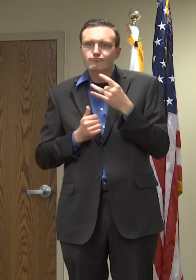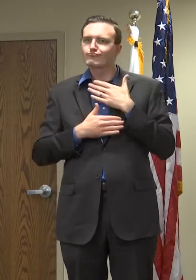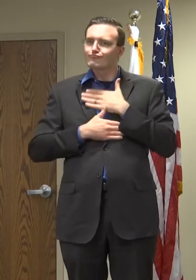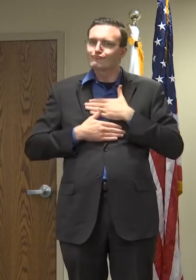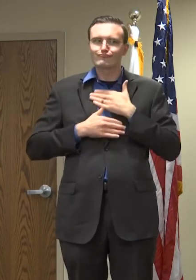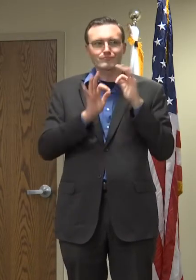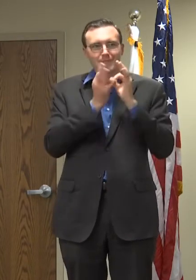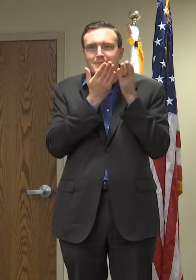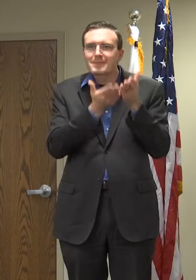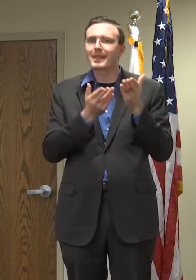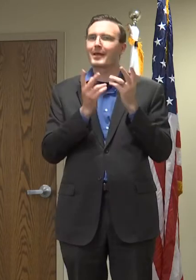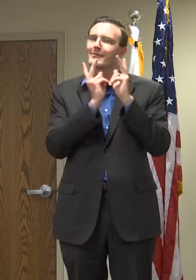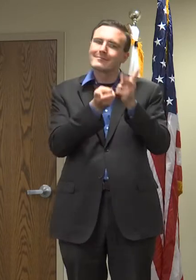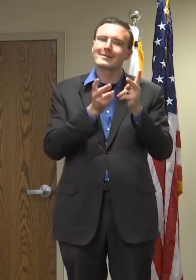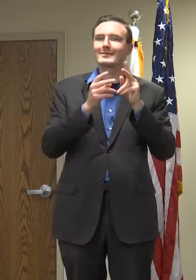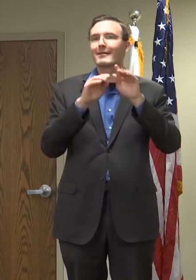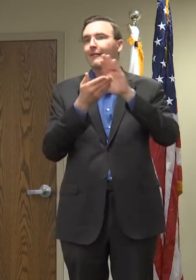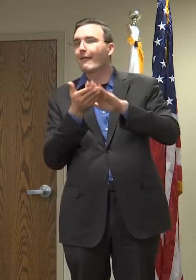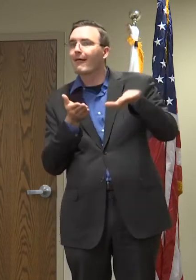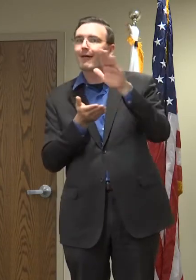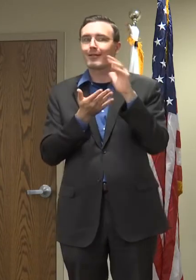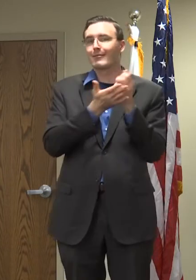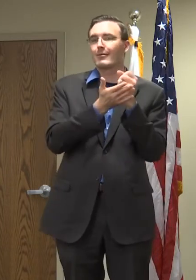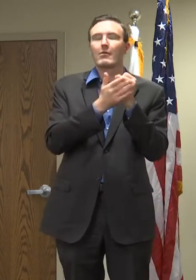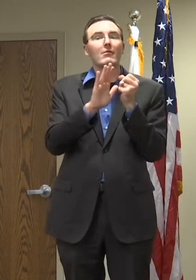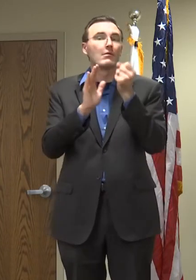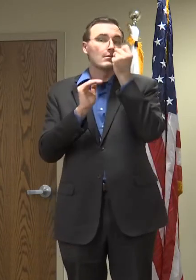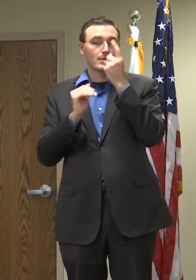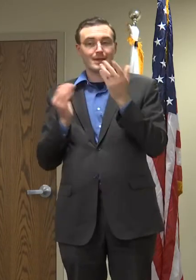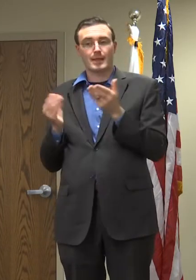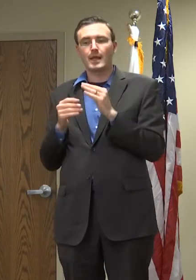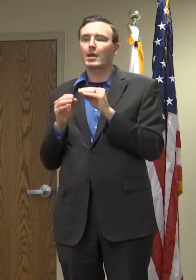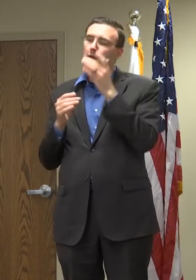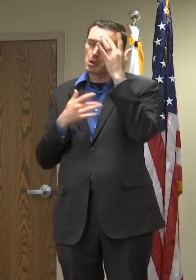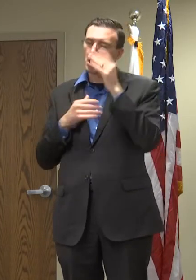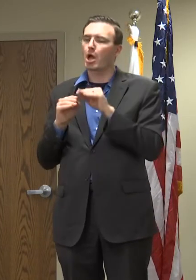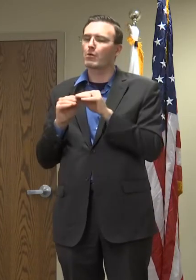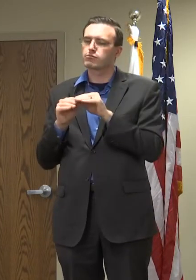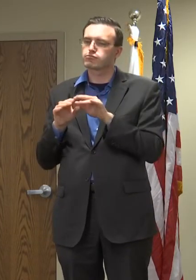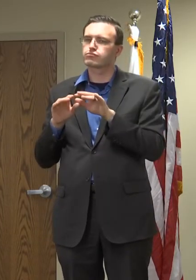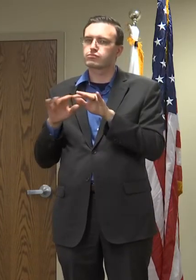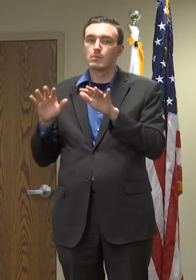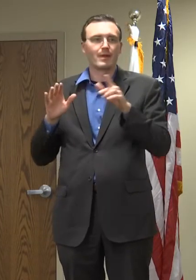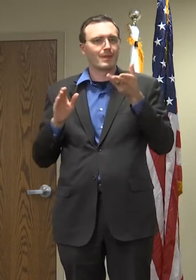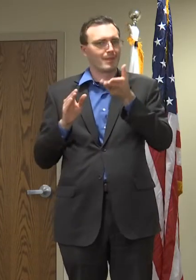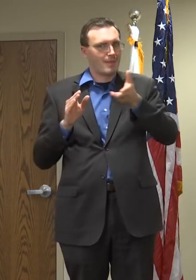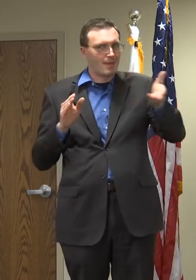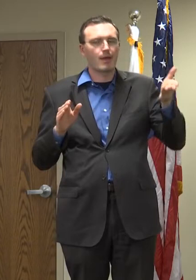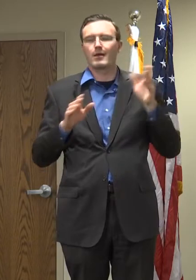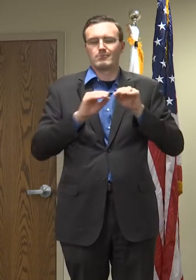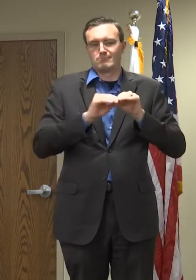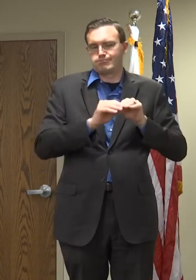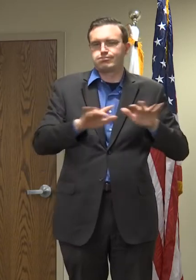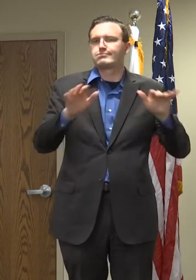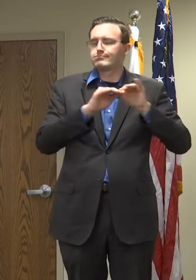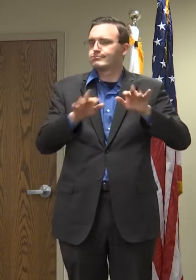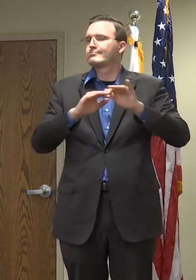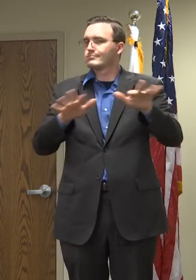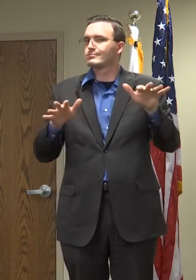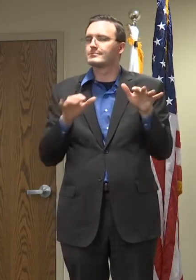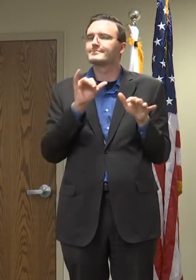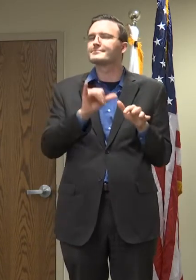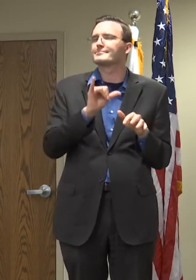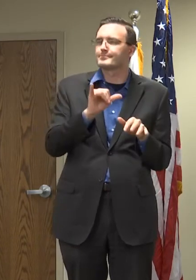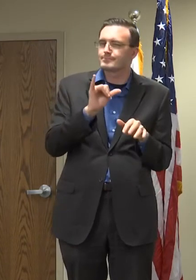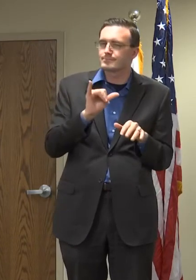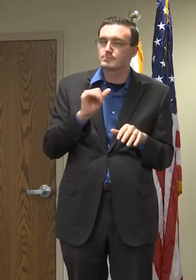where the infection rate is rising higher than ours. And so we have to be thoughtful about that. Travelers from these states are